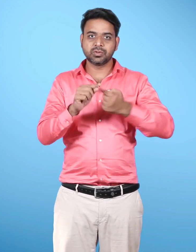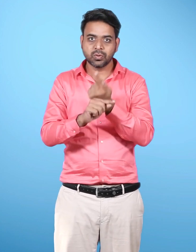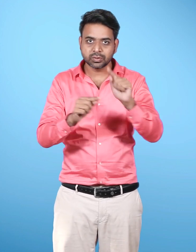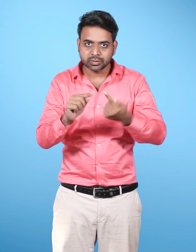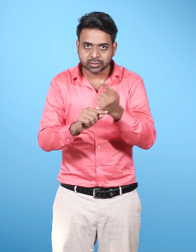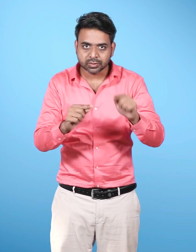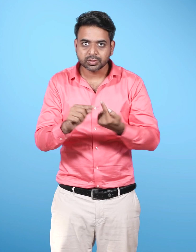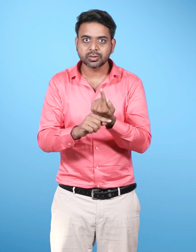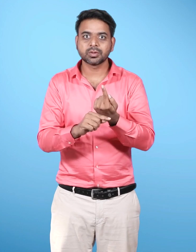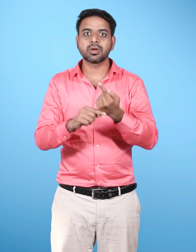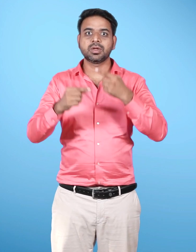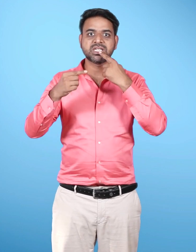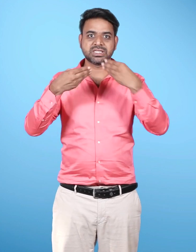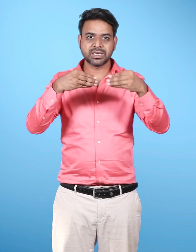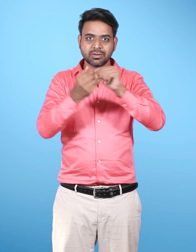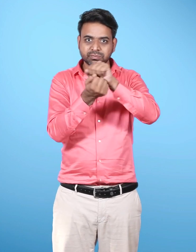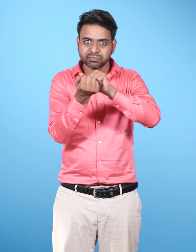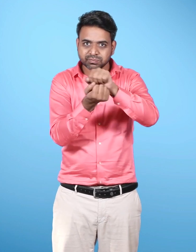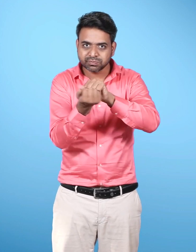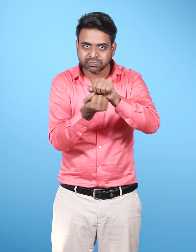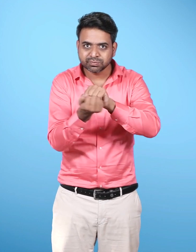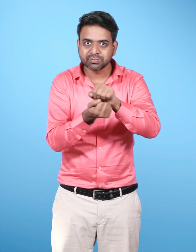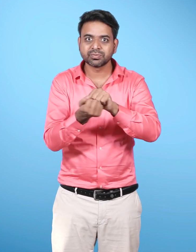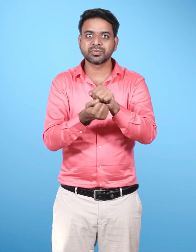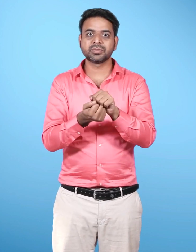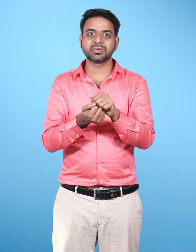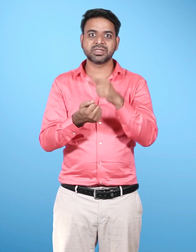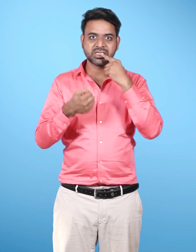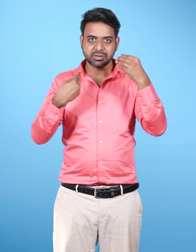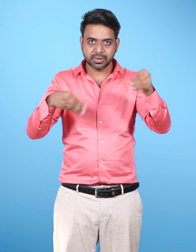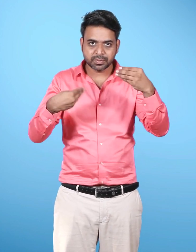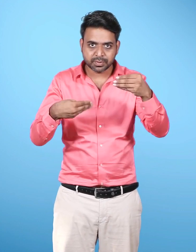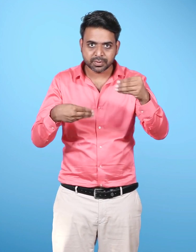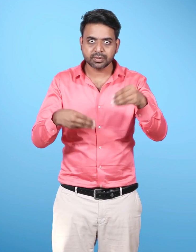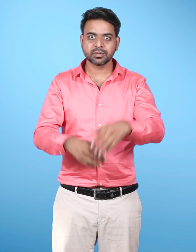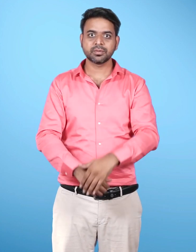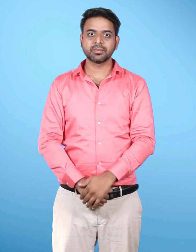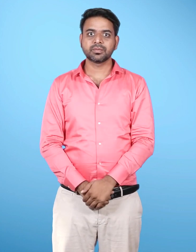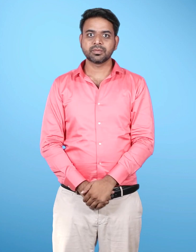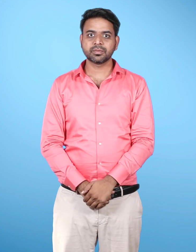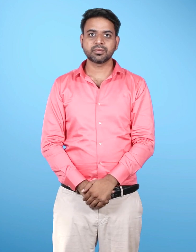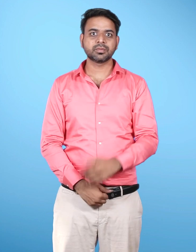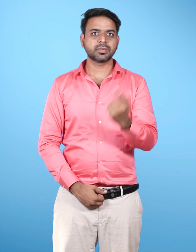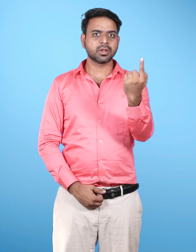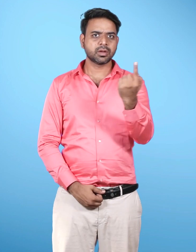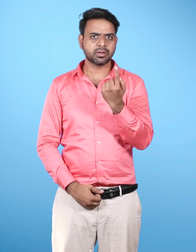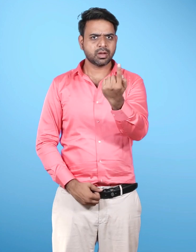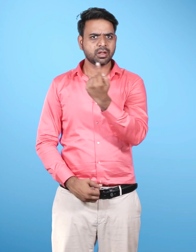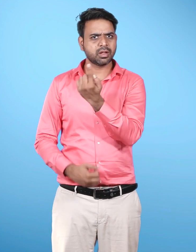sewing needle, thermocol, paper and pencil lead. One by one, bring the